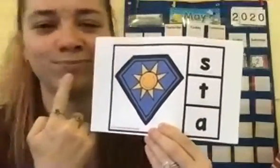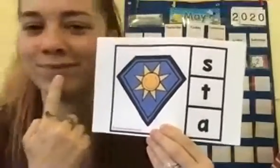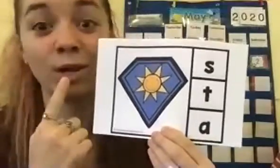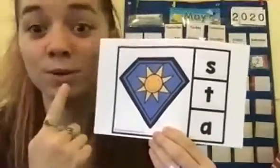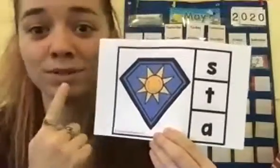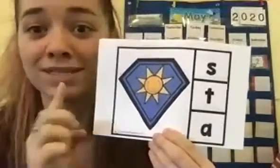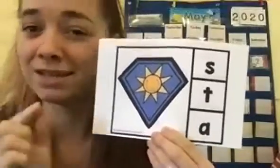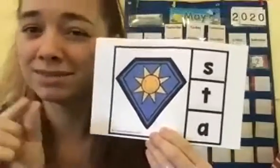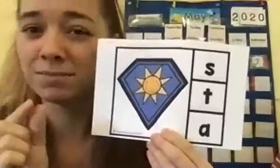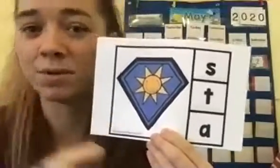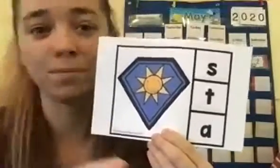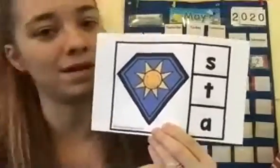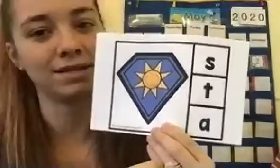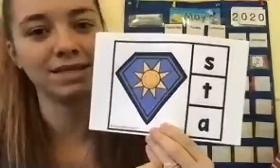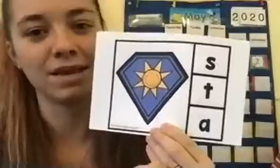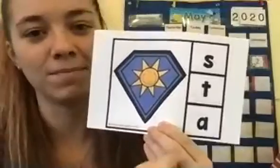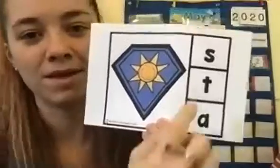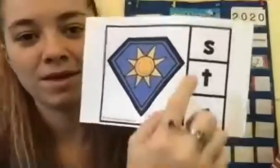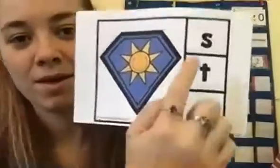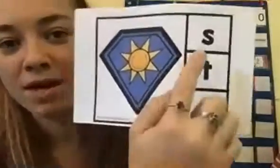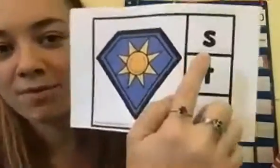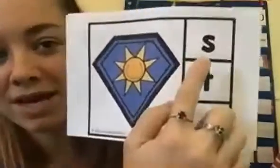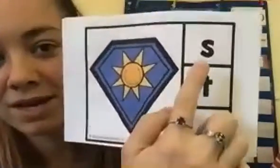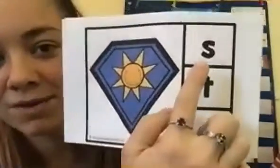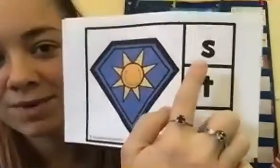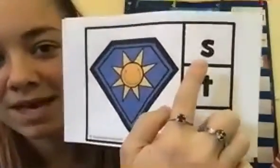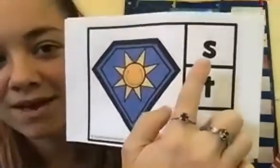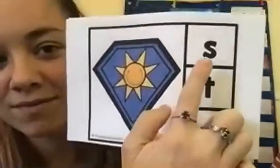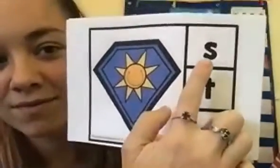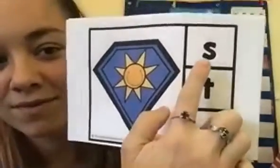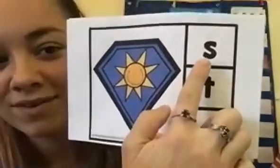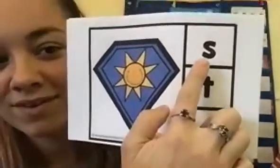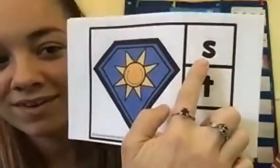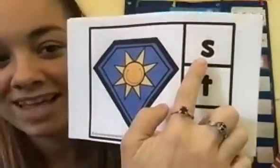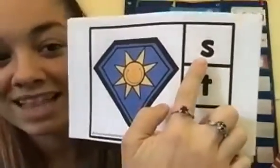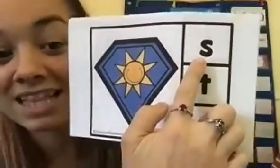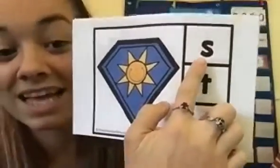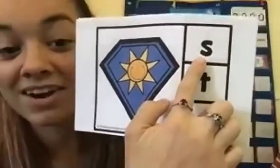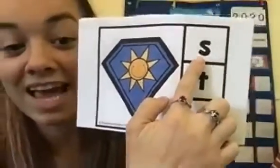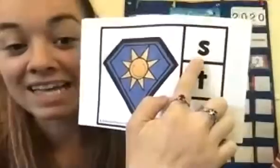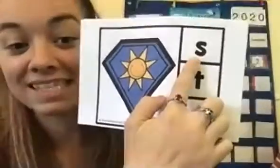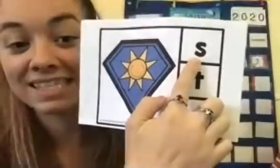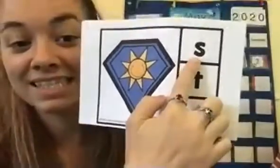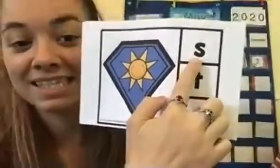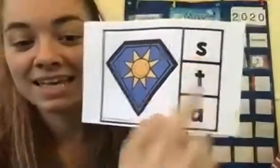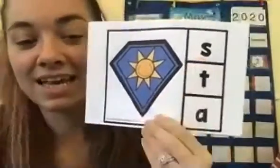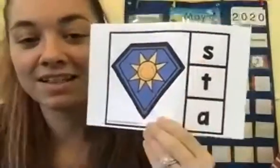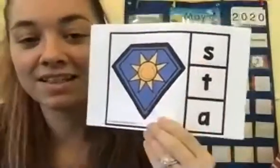Close. It sounds similar, but not the same. And right here we have the letter S. And the letter S